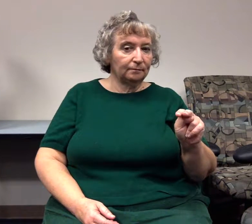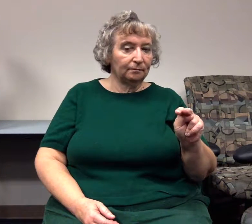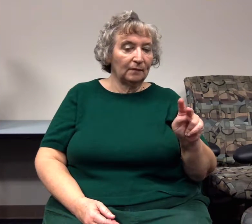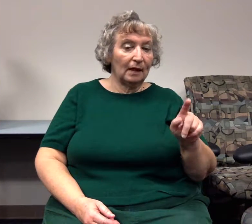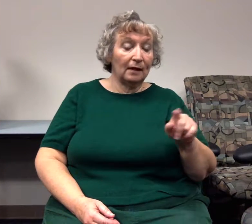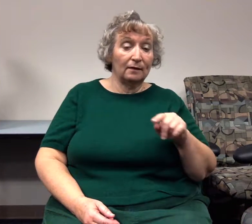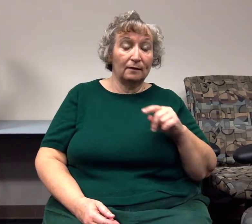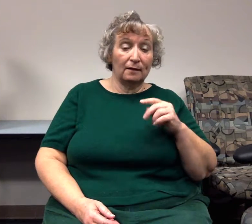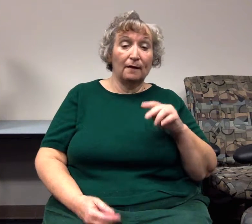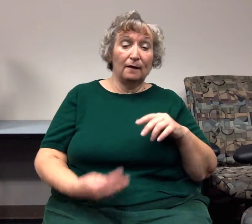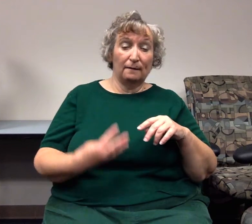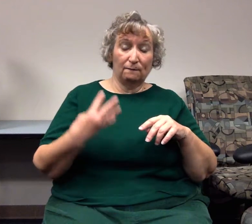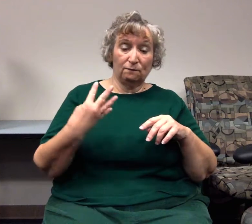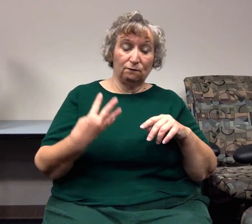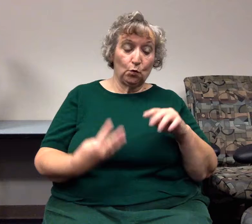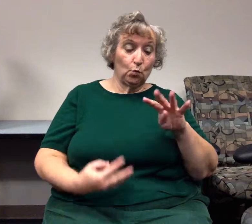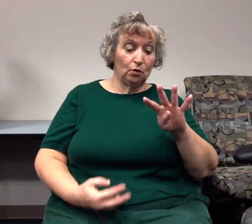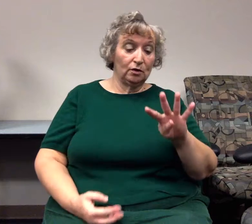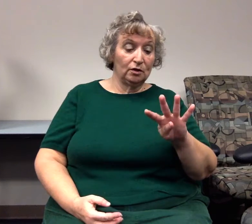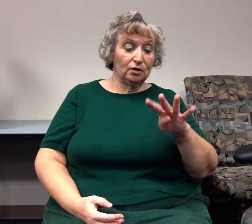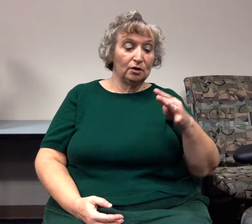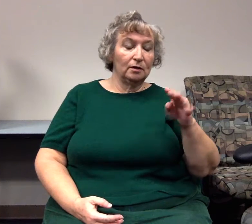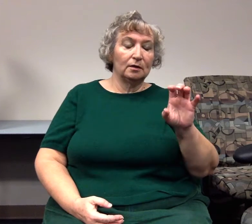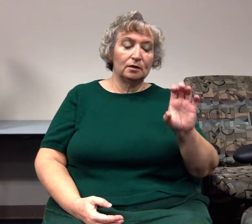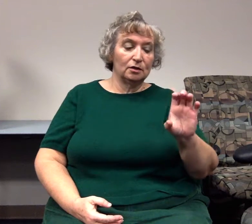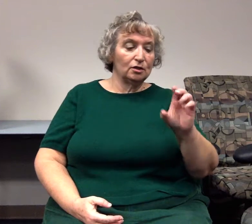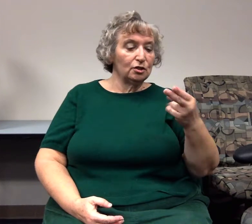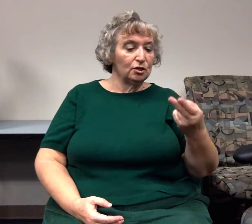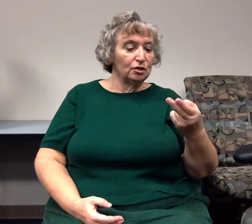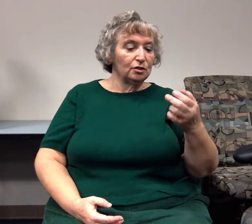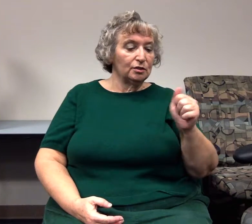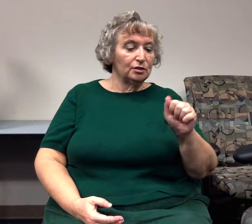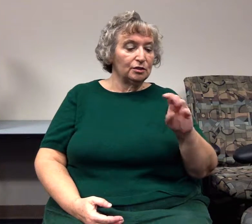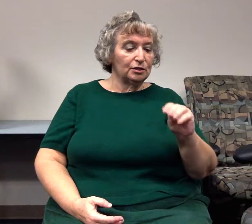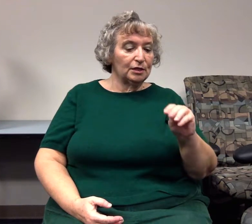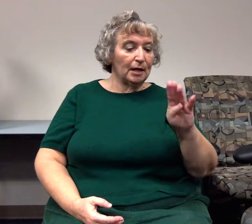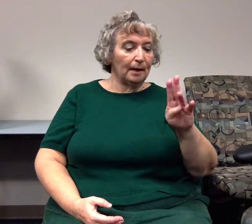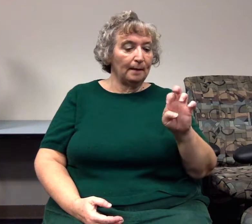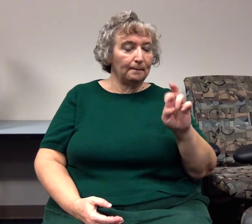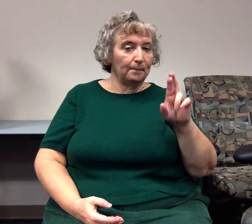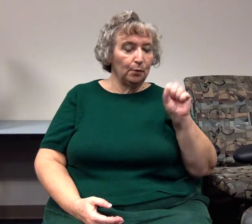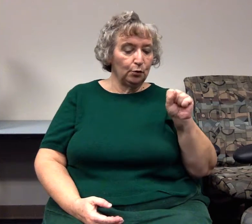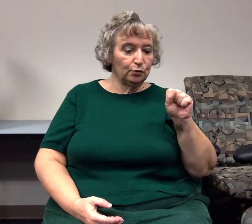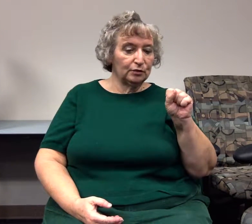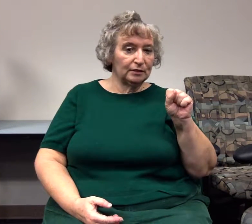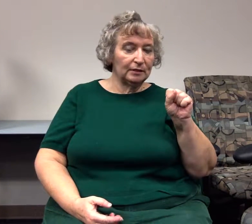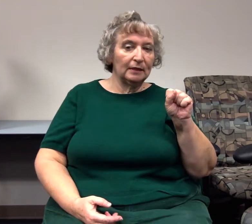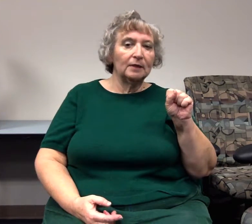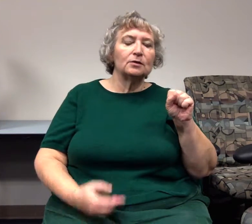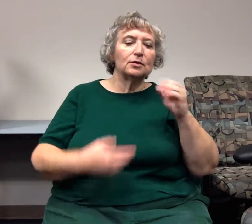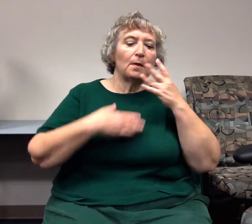it isn't mixed with the blood that has carbon dioxide in it. So they keep the blood